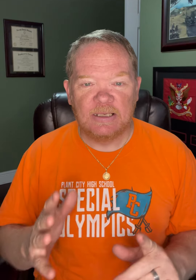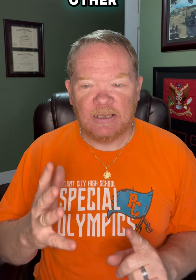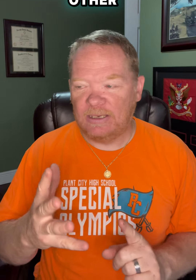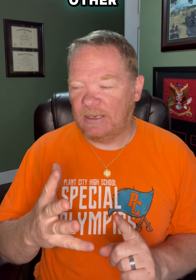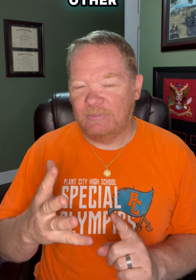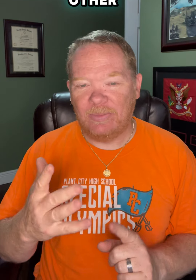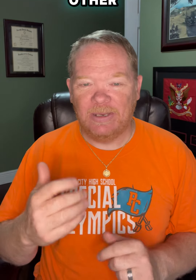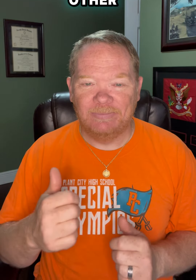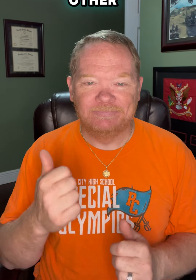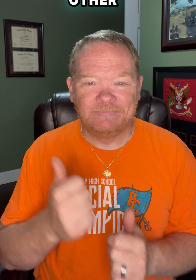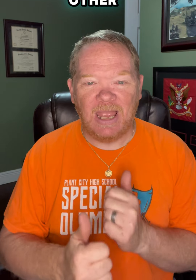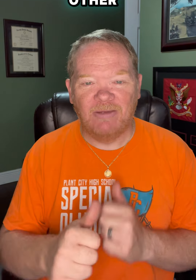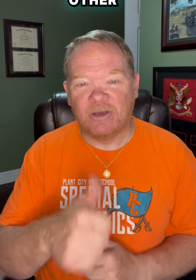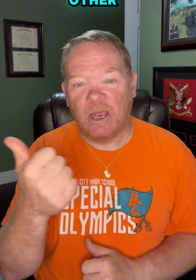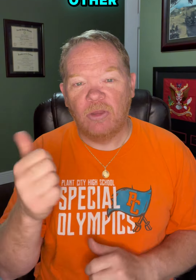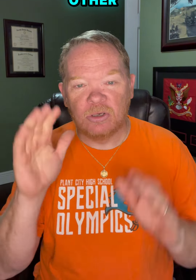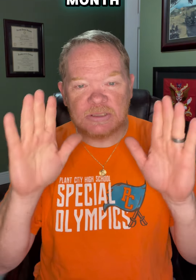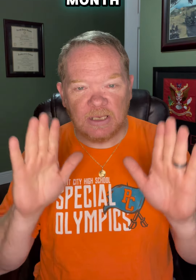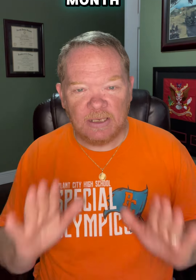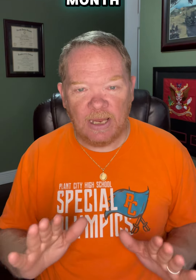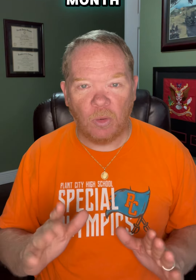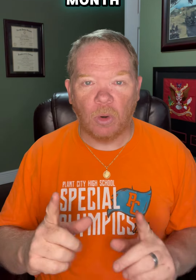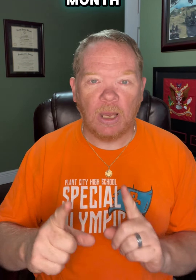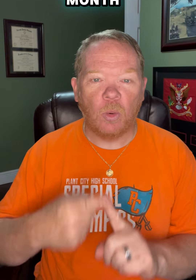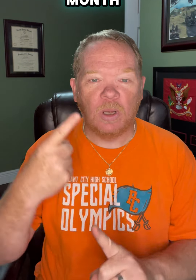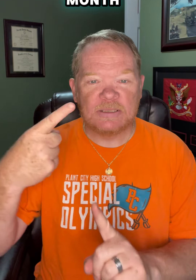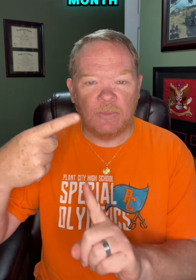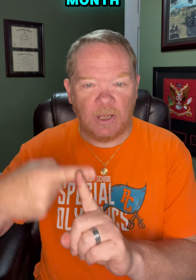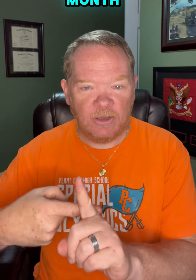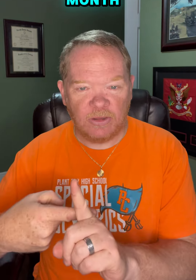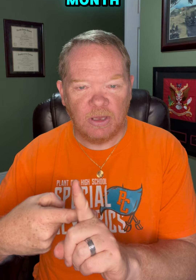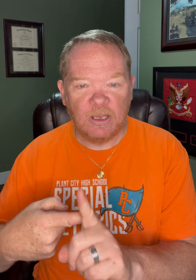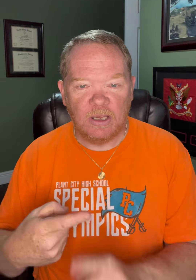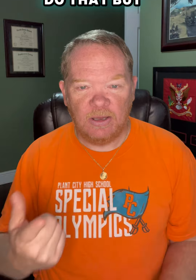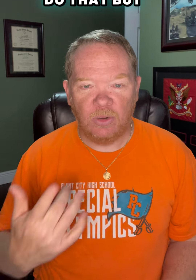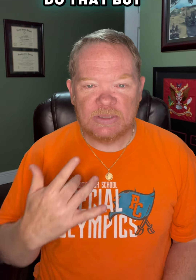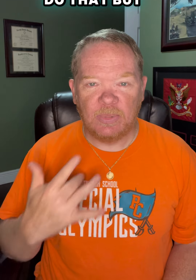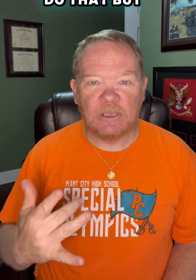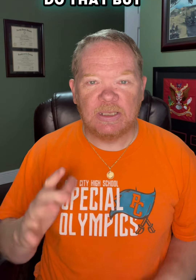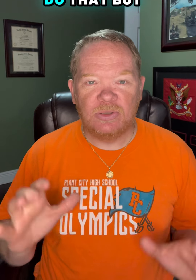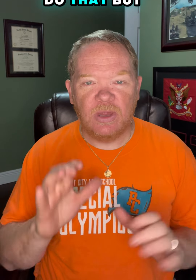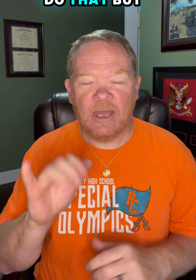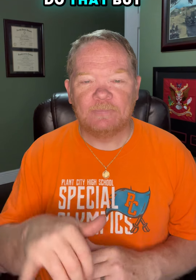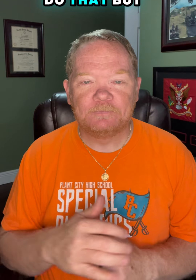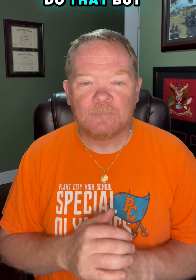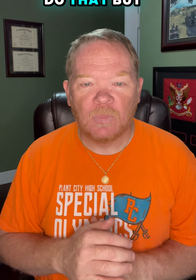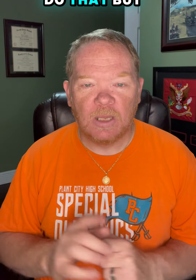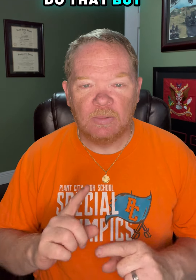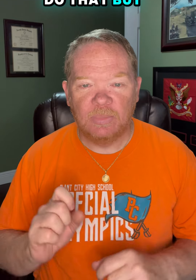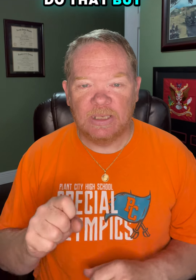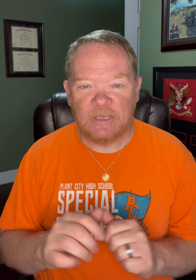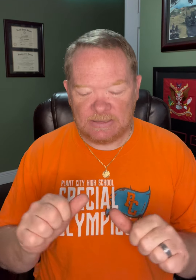like maybe every other Sunday or like once a month. They'll typically do that. But that's the